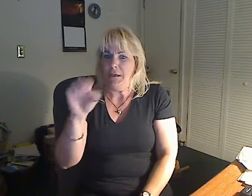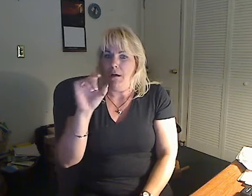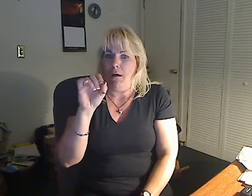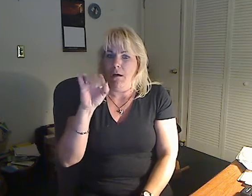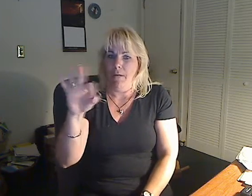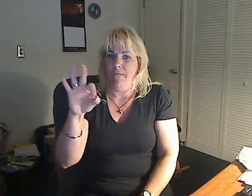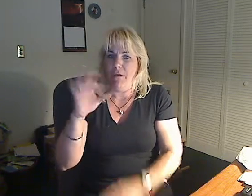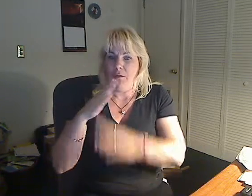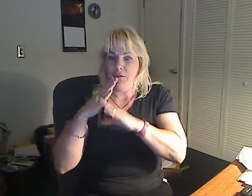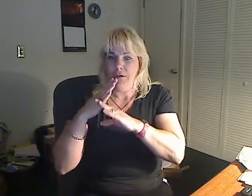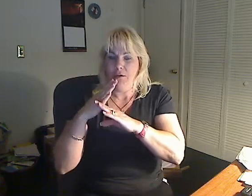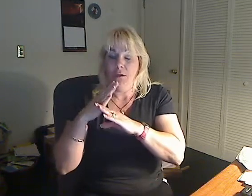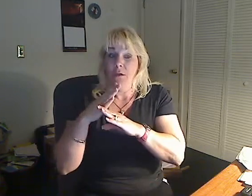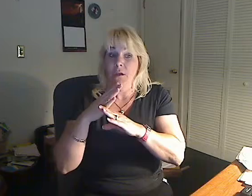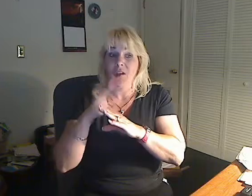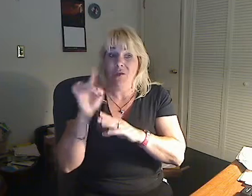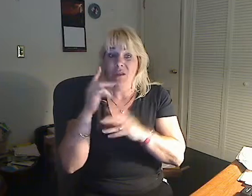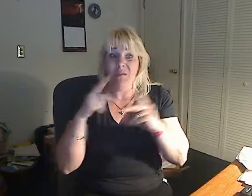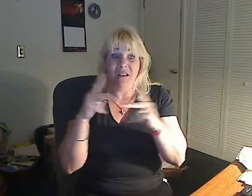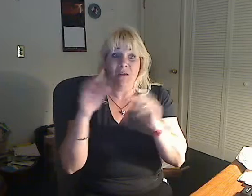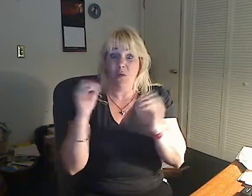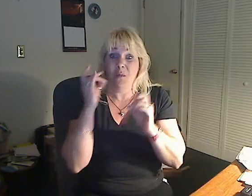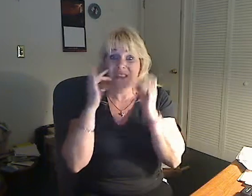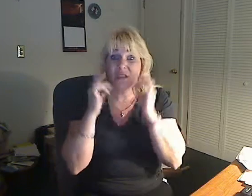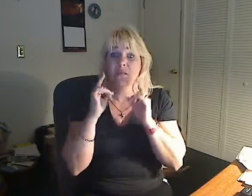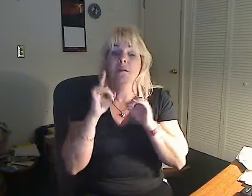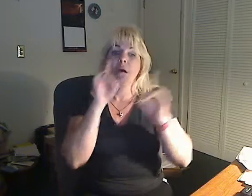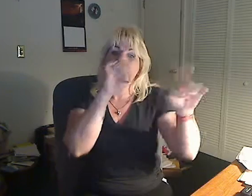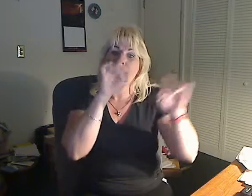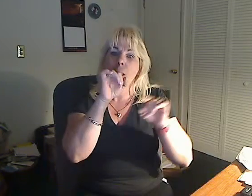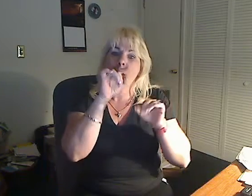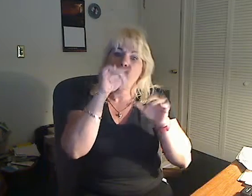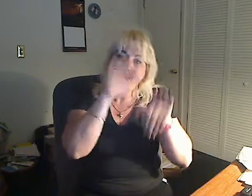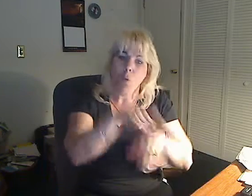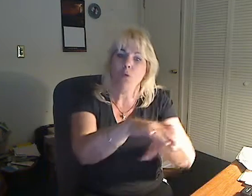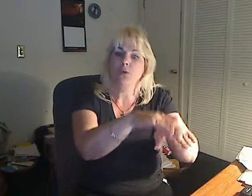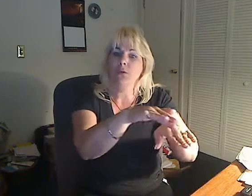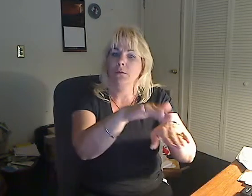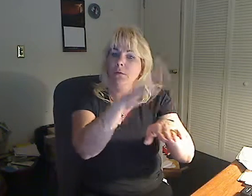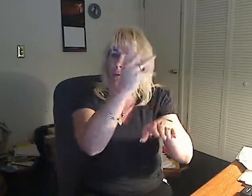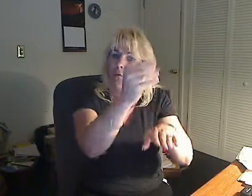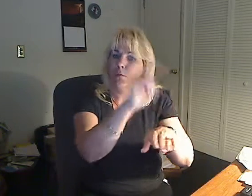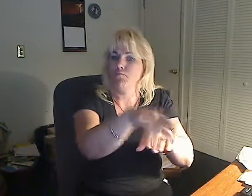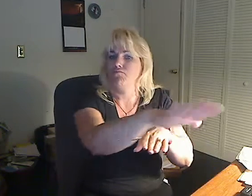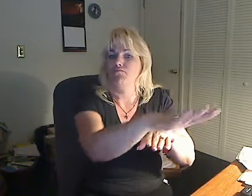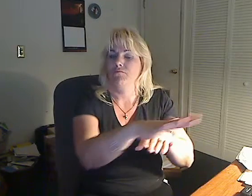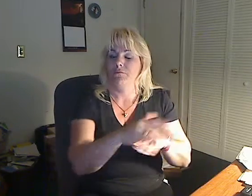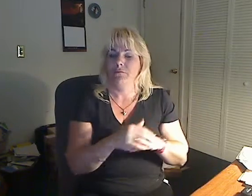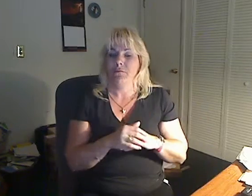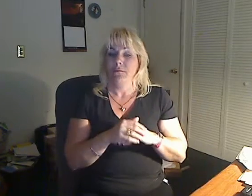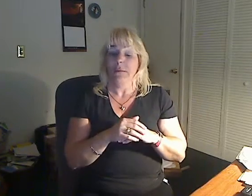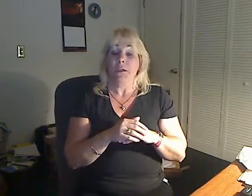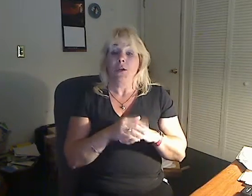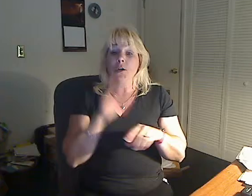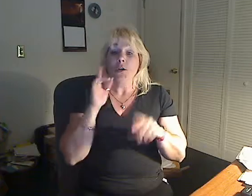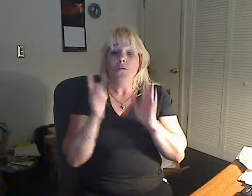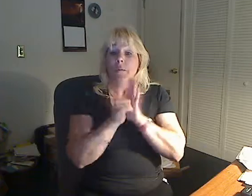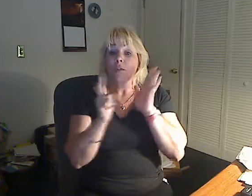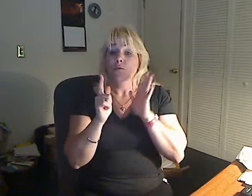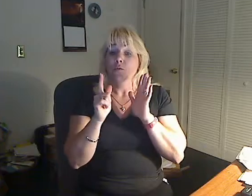diving. But we went there the first time, and you're not allowed to scuba dive 24 hours before you fly. So the